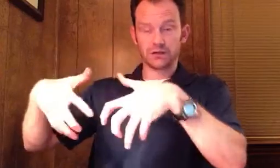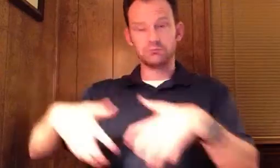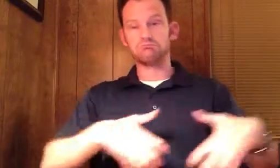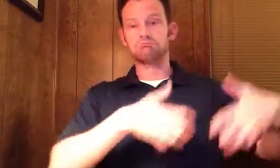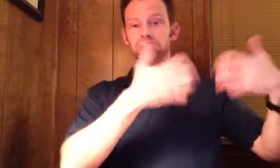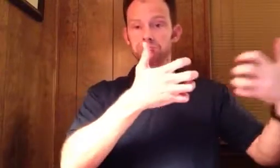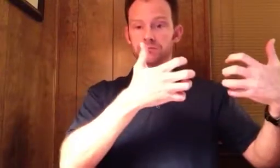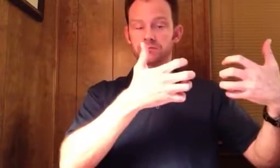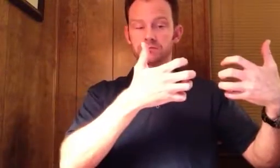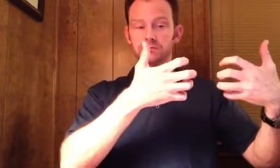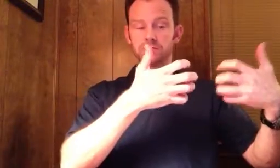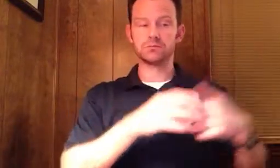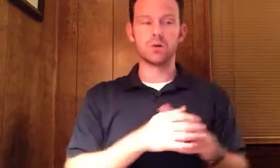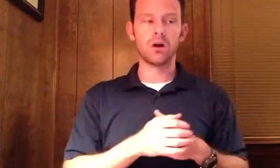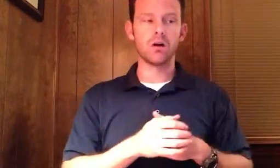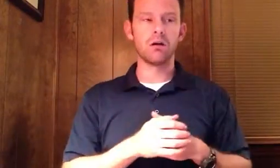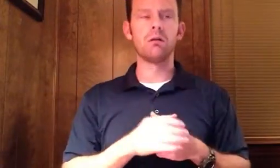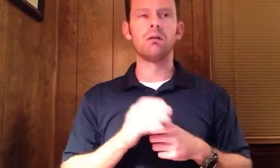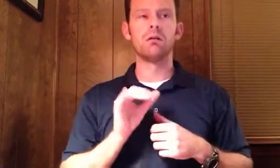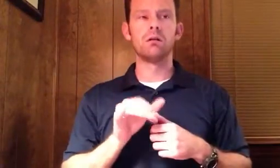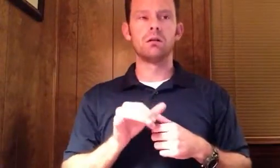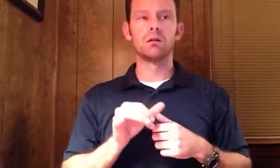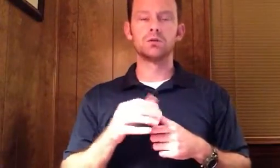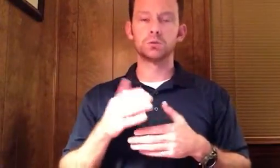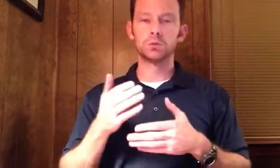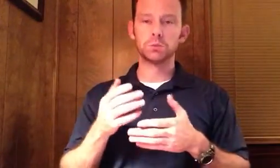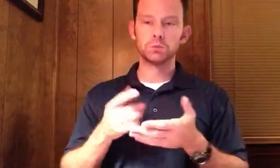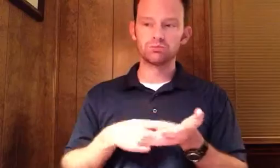smaller particles are smaller molecules, or they can be elements.